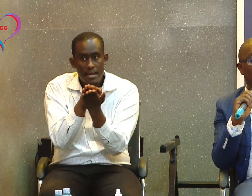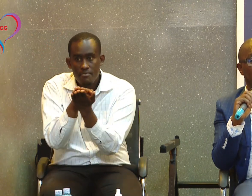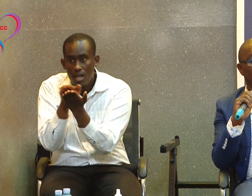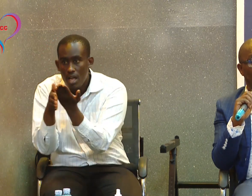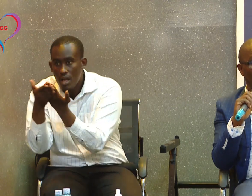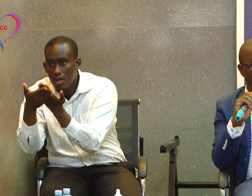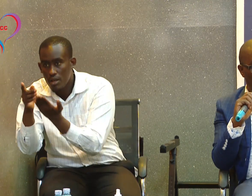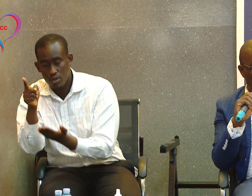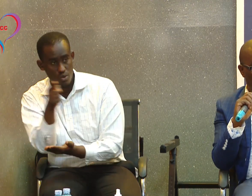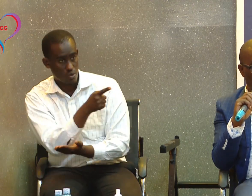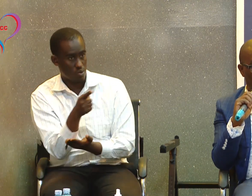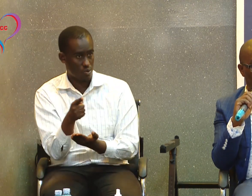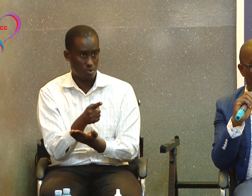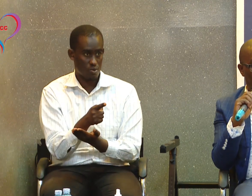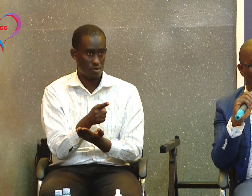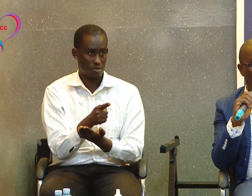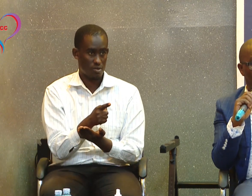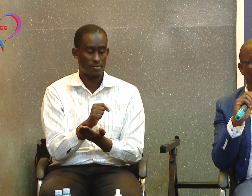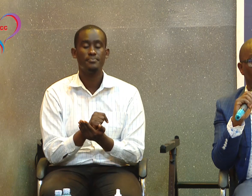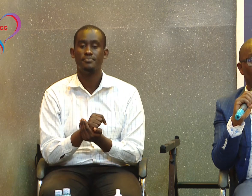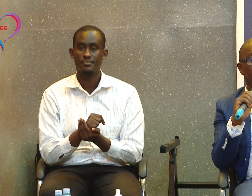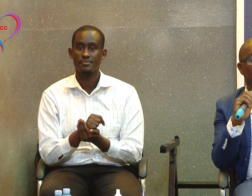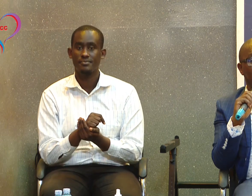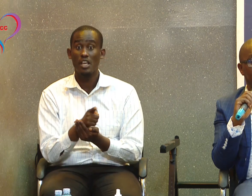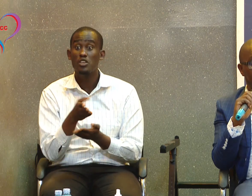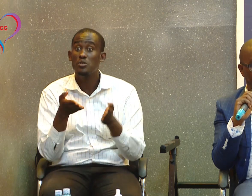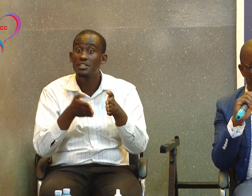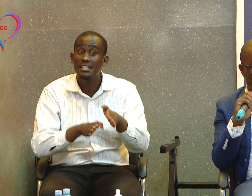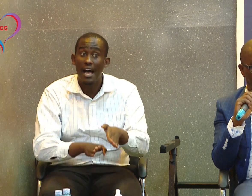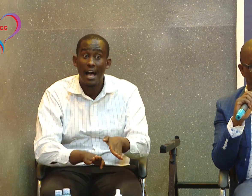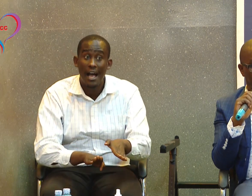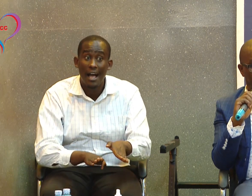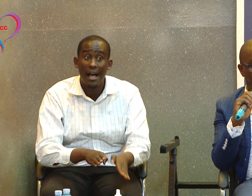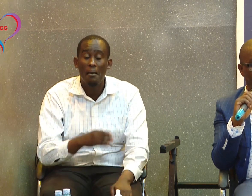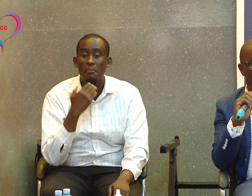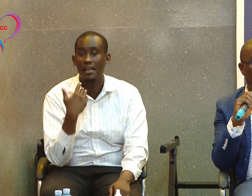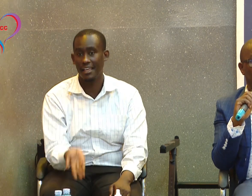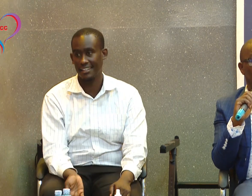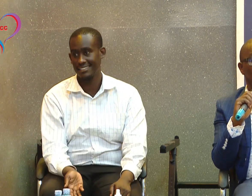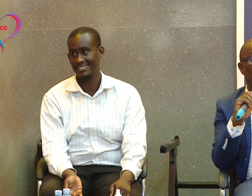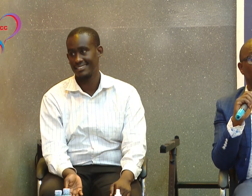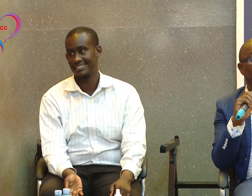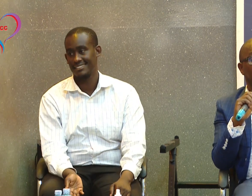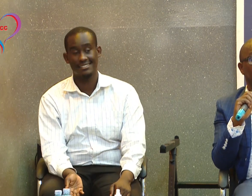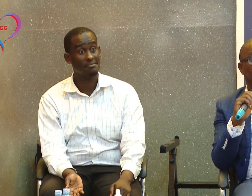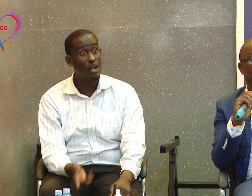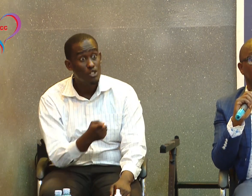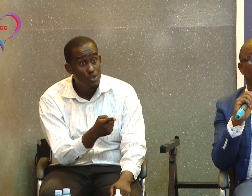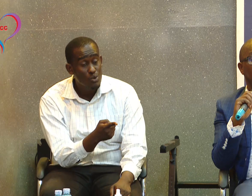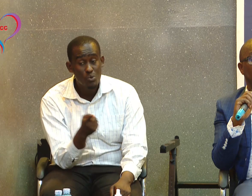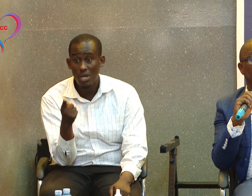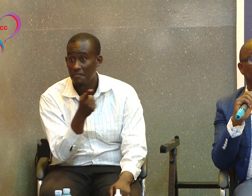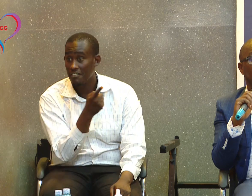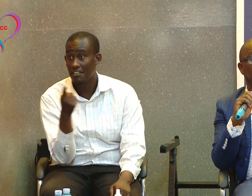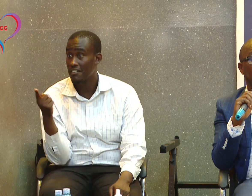is taking care of you? Why you are not dying? But you are not immune to death. It